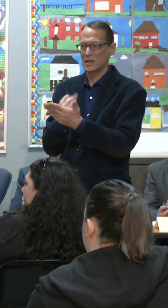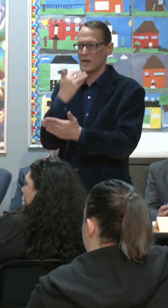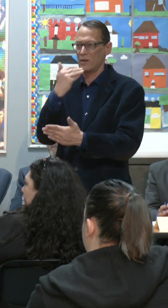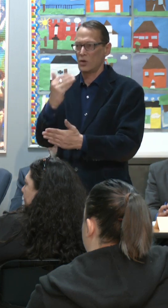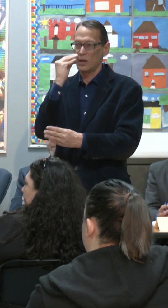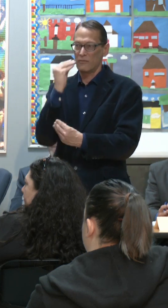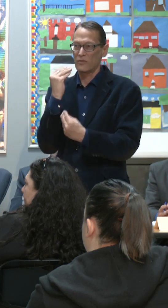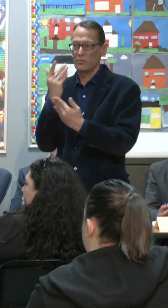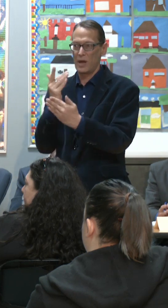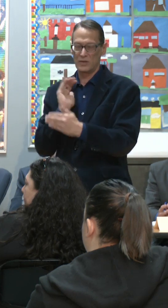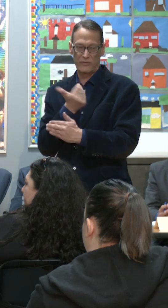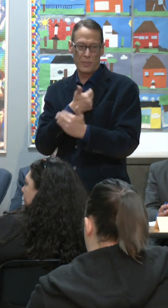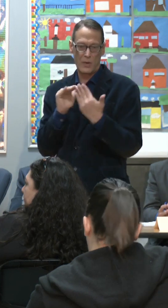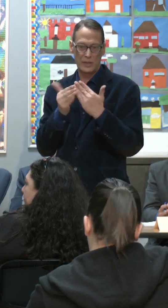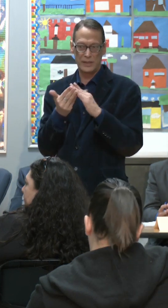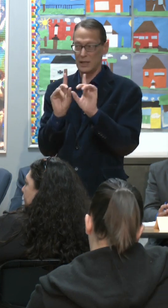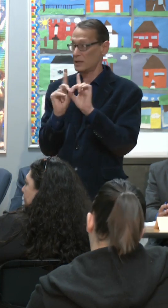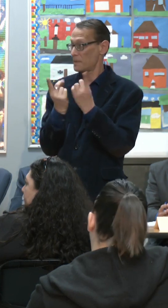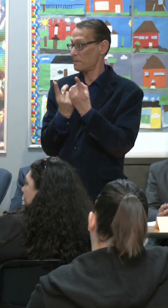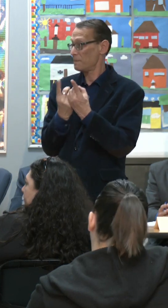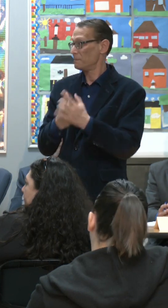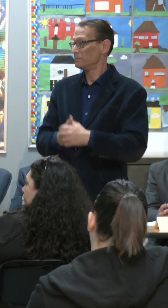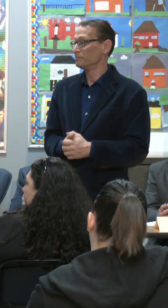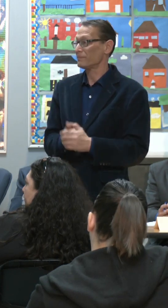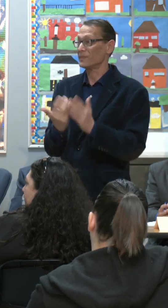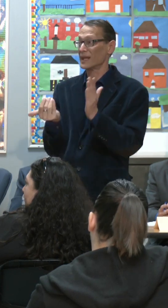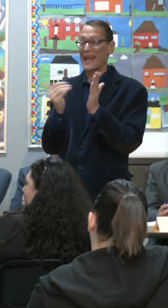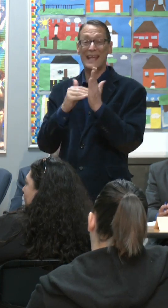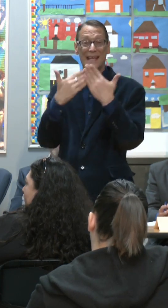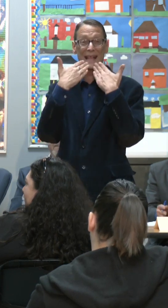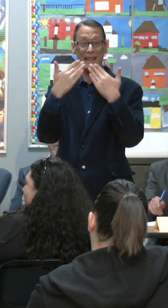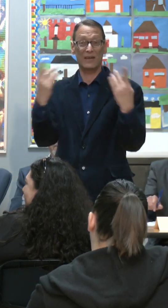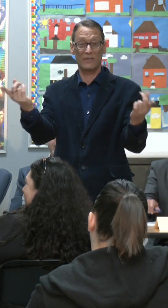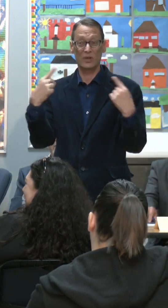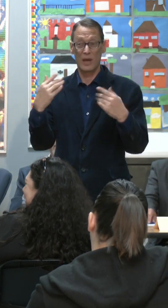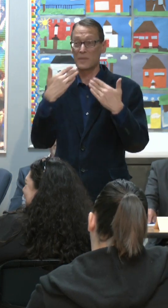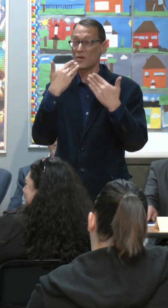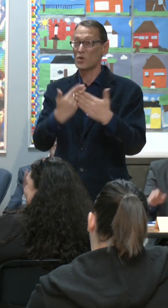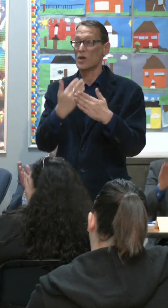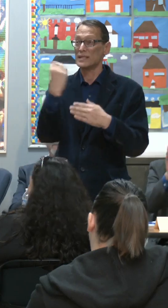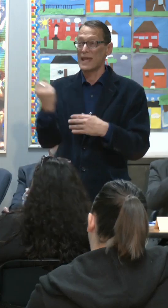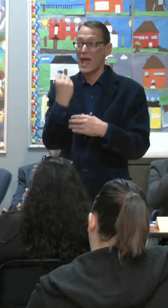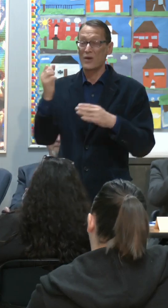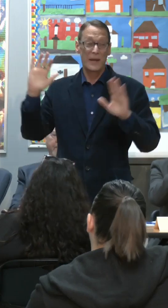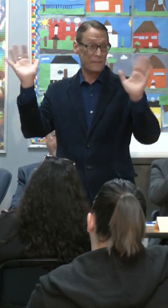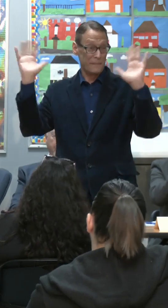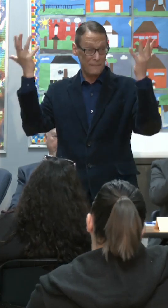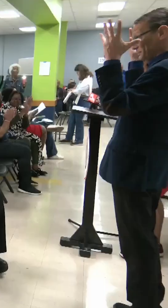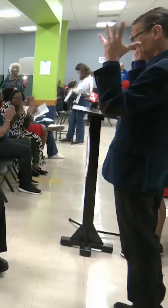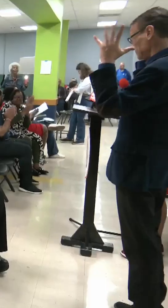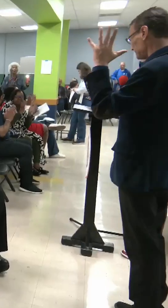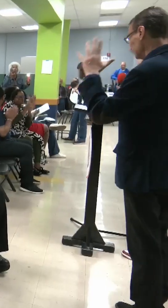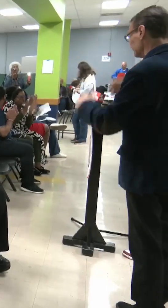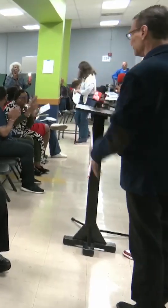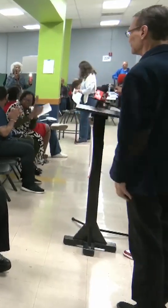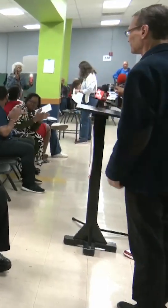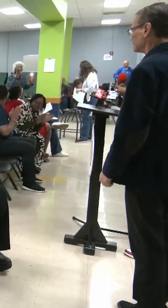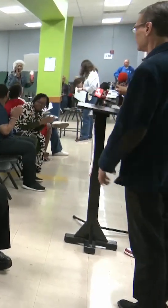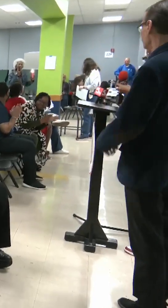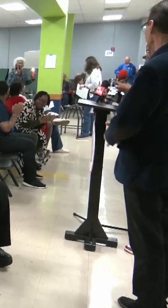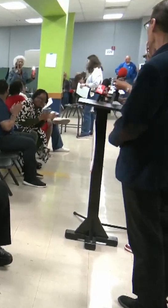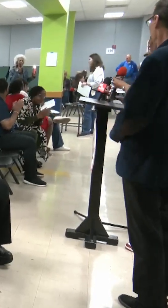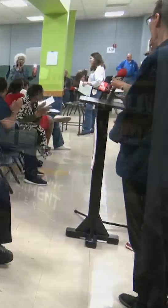No, you don't get to ask twice. I ain't saying get up. Come on. We Come. got our mayor on this side